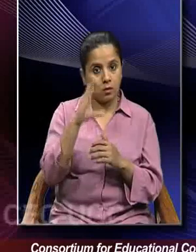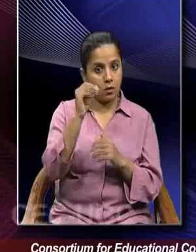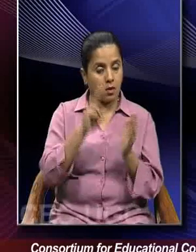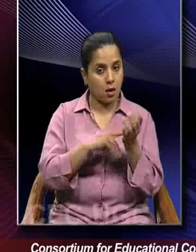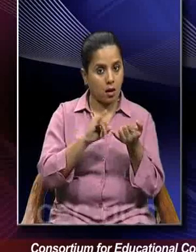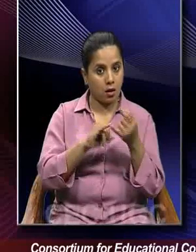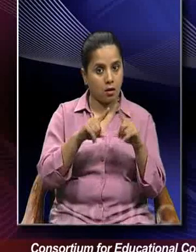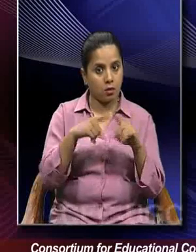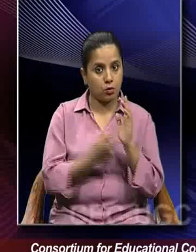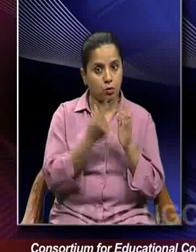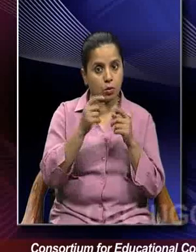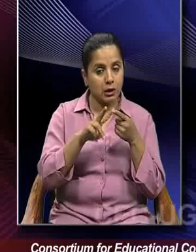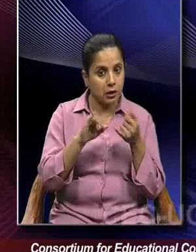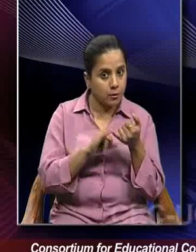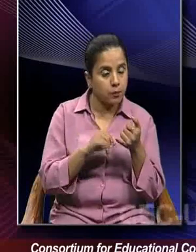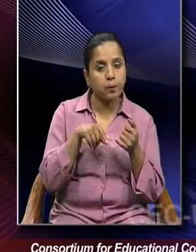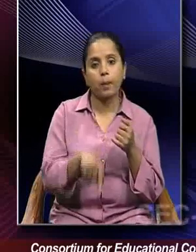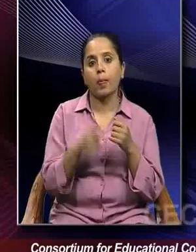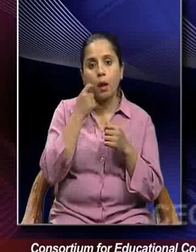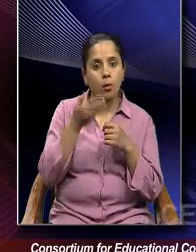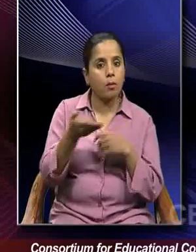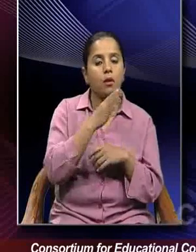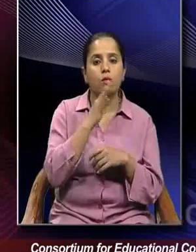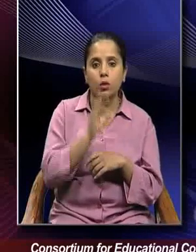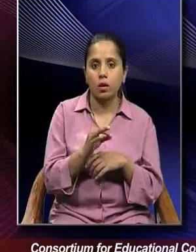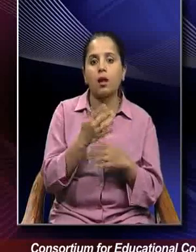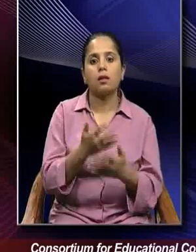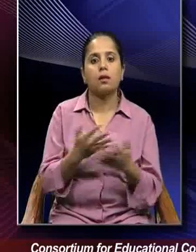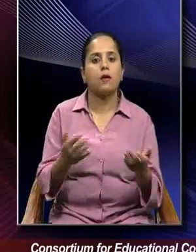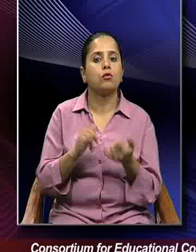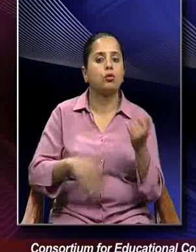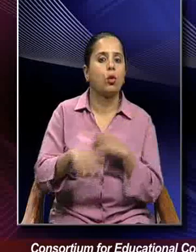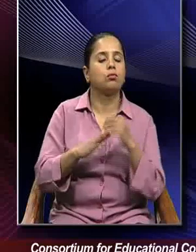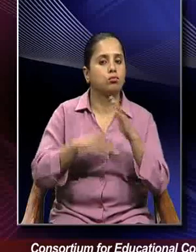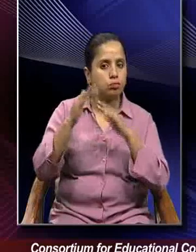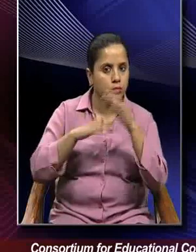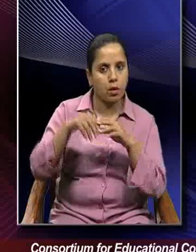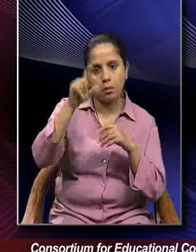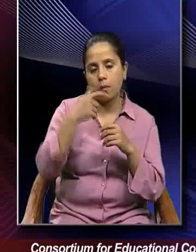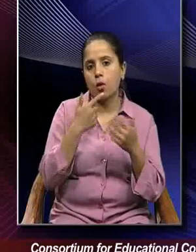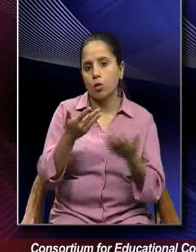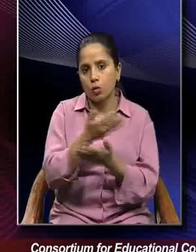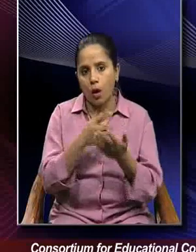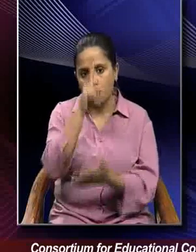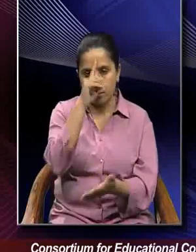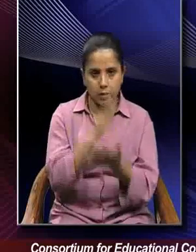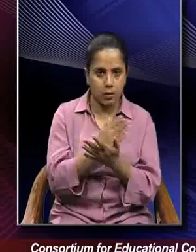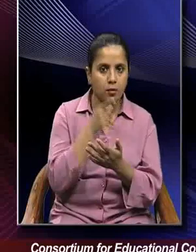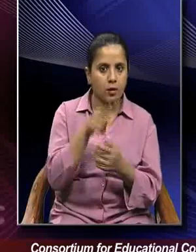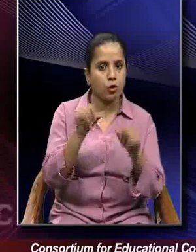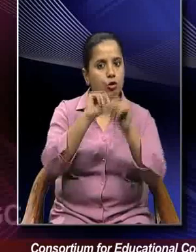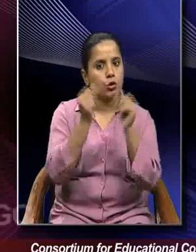Constructivists argue that human reality is a product of social construction. People's interaction and belief shape